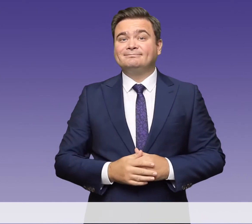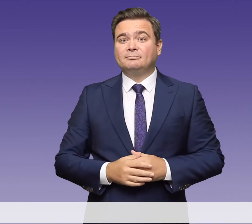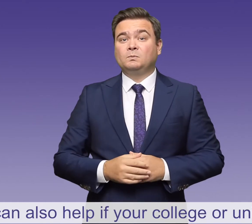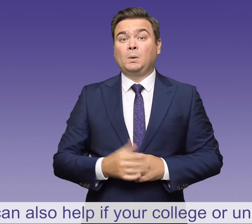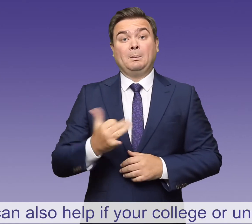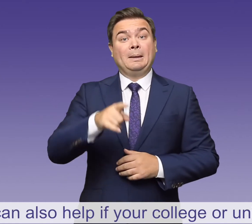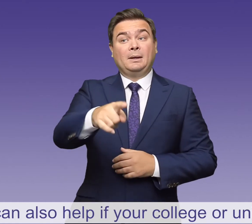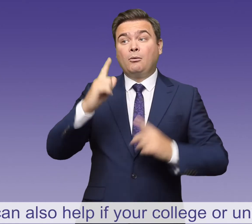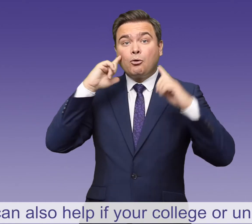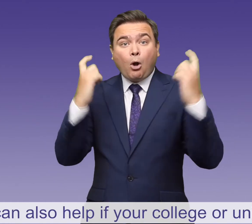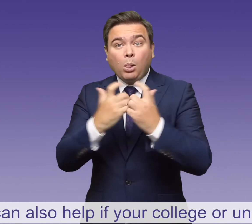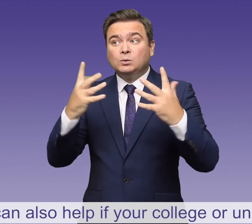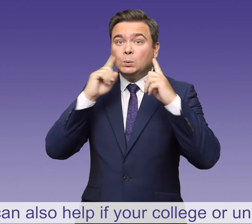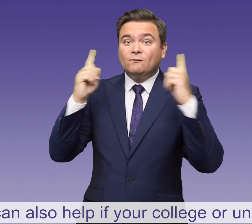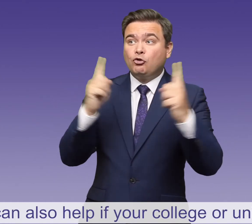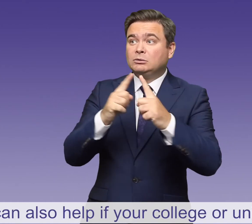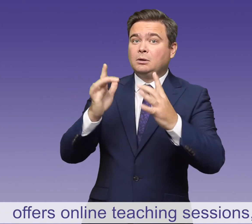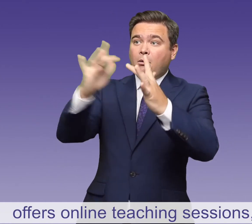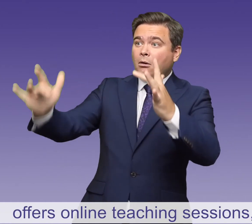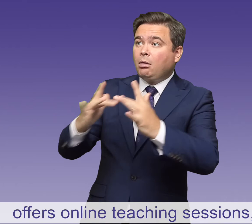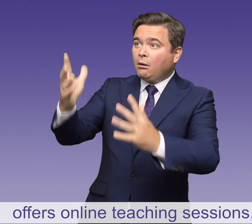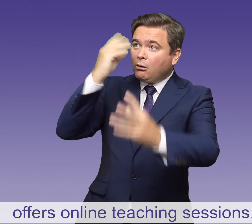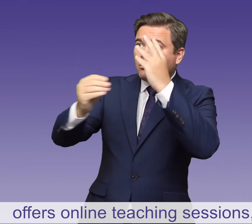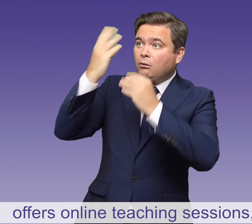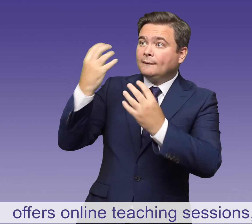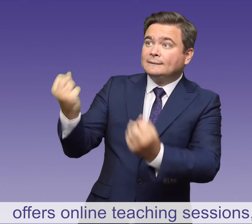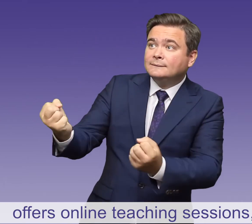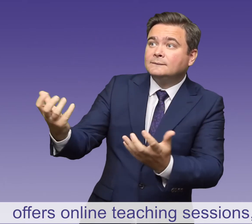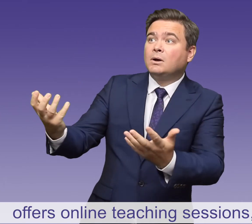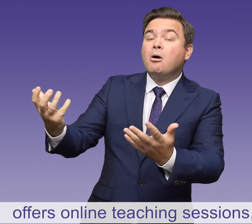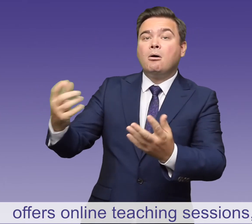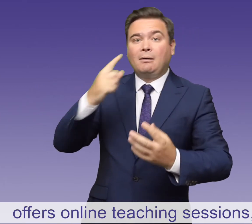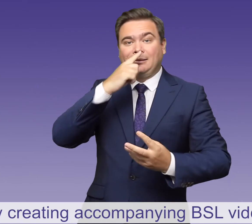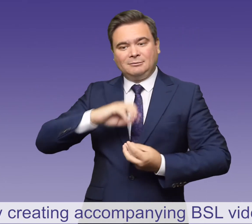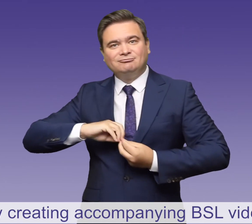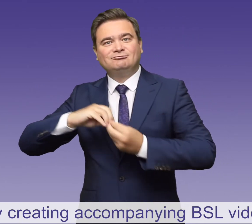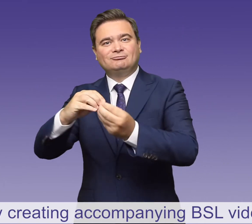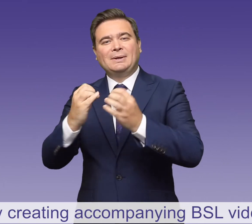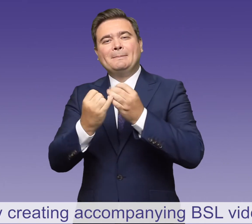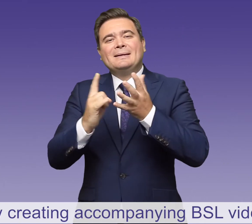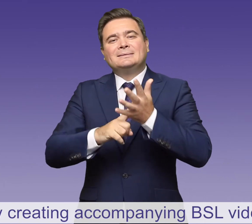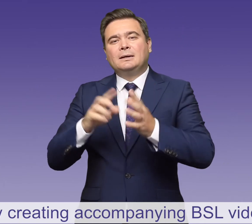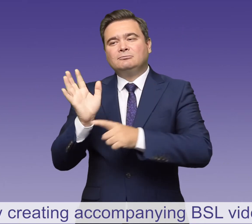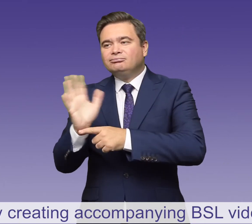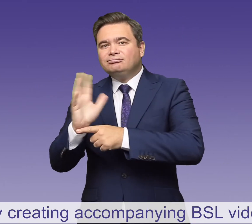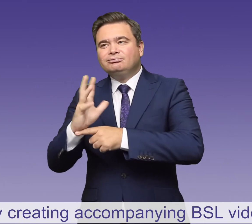We can also help if your college or university offers online teaching sessions by creating accompanying BSL videos.